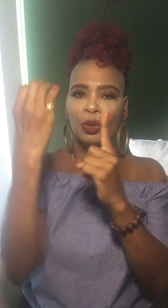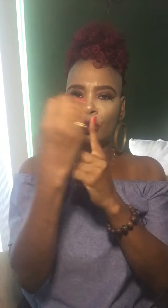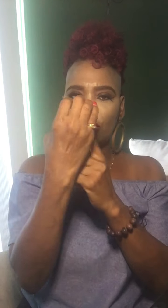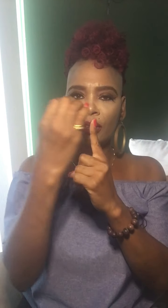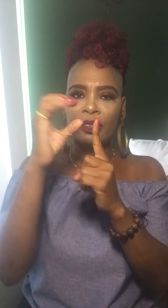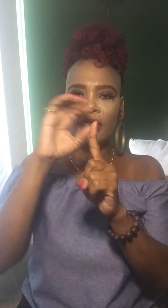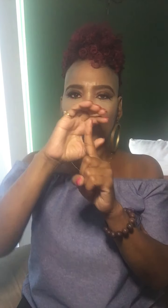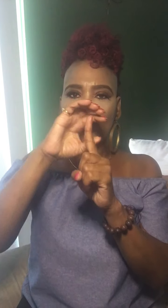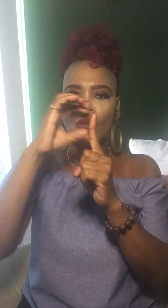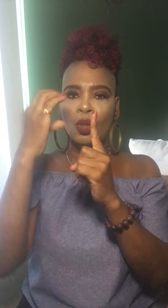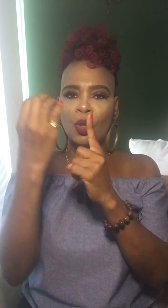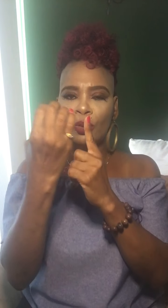culture, culture,